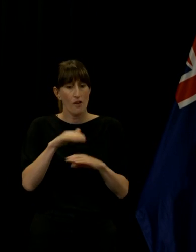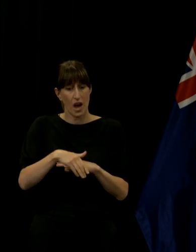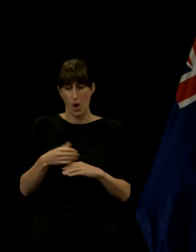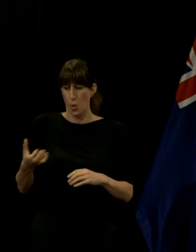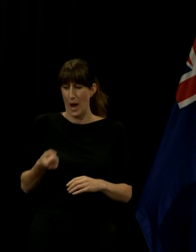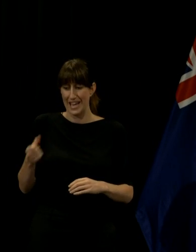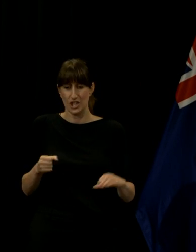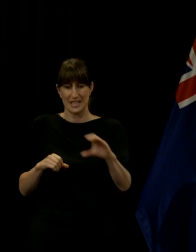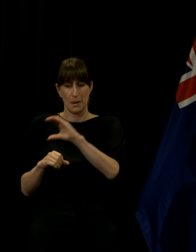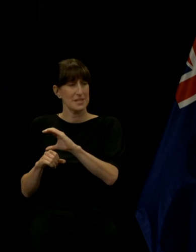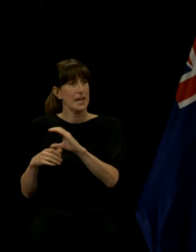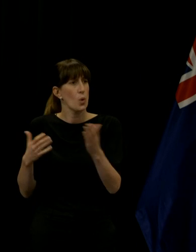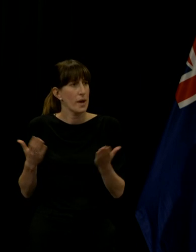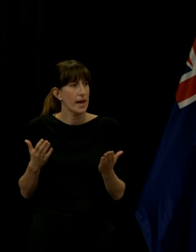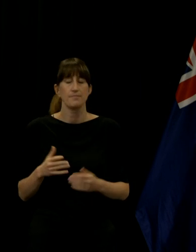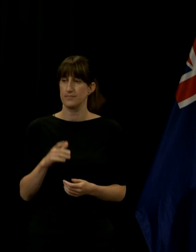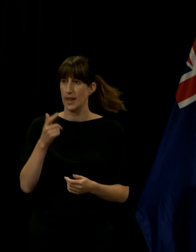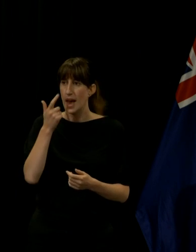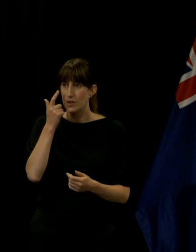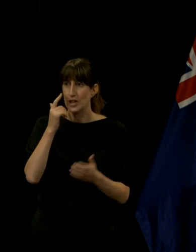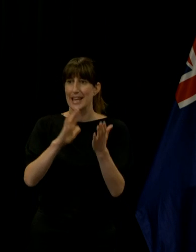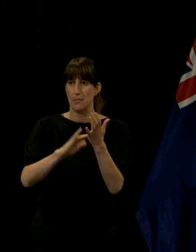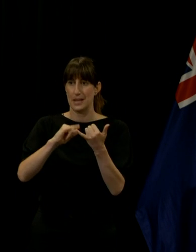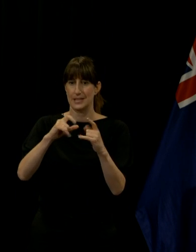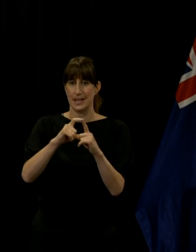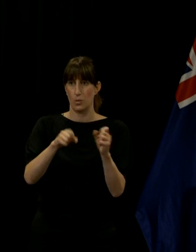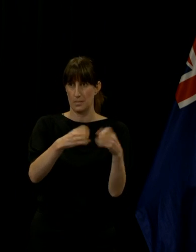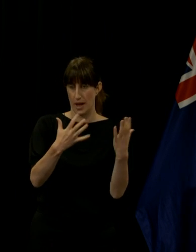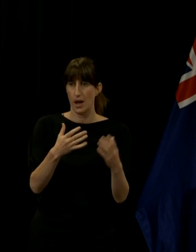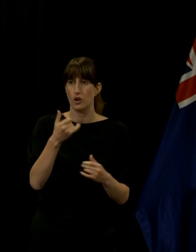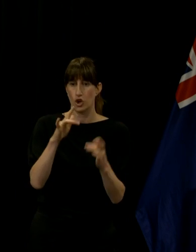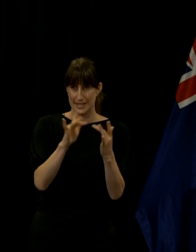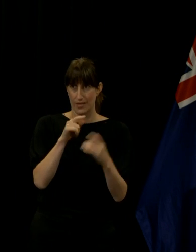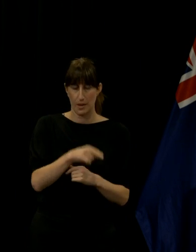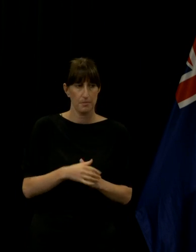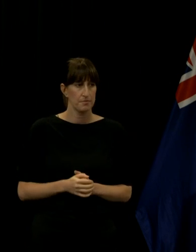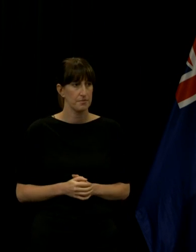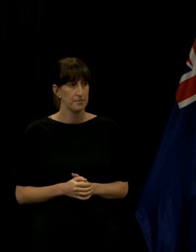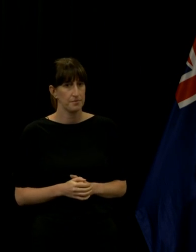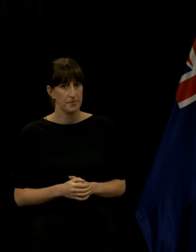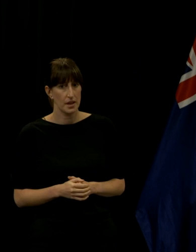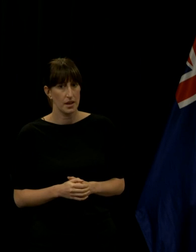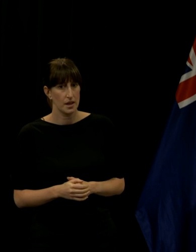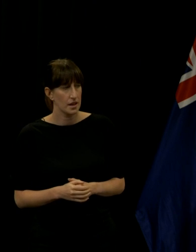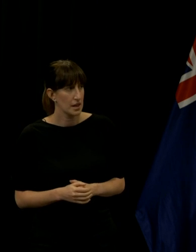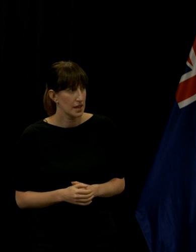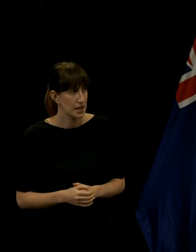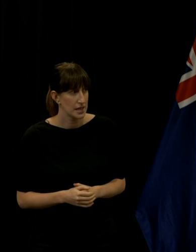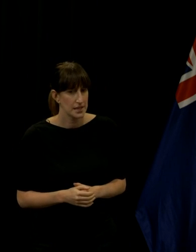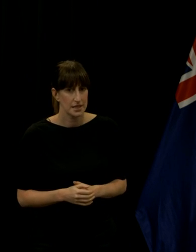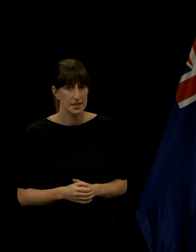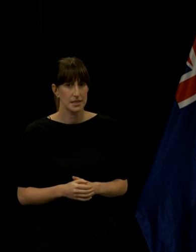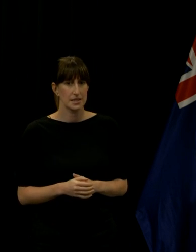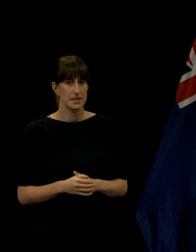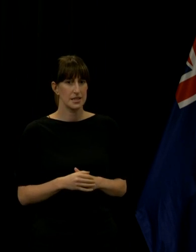is TY Point classified as an essential service? So we considered carefully TY Point, and the primary reason for